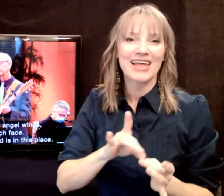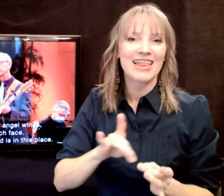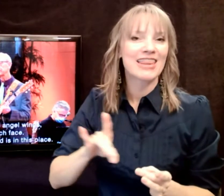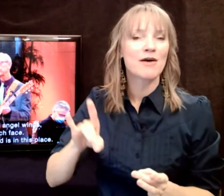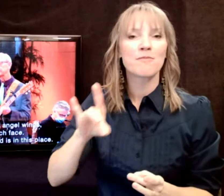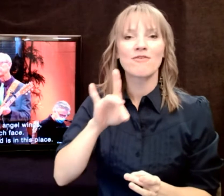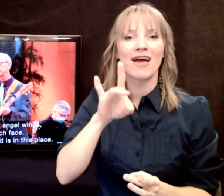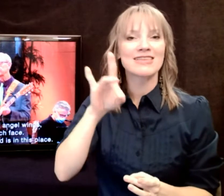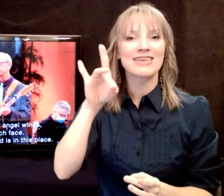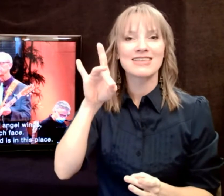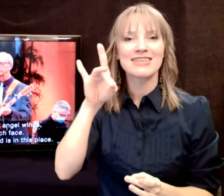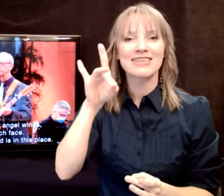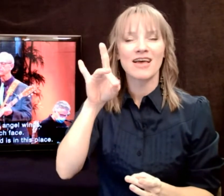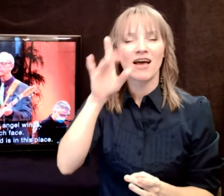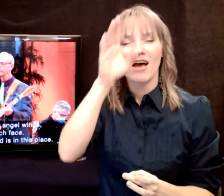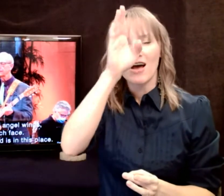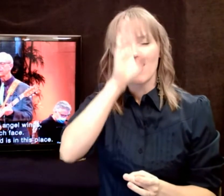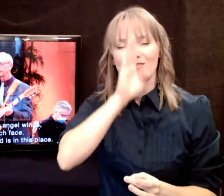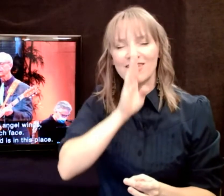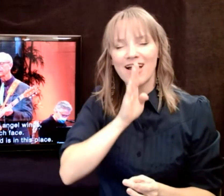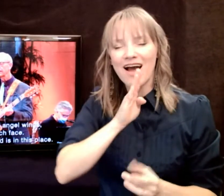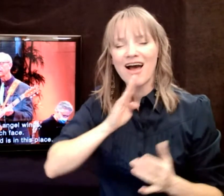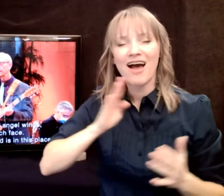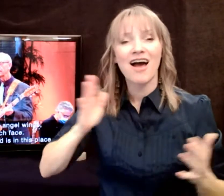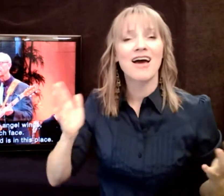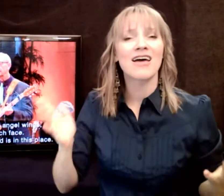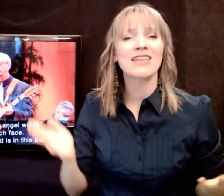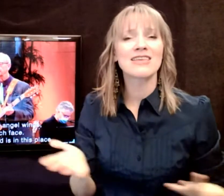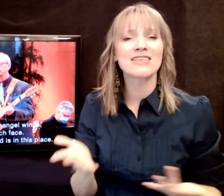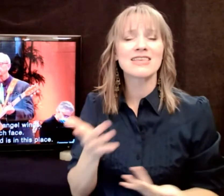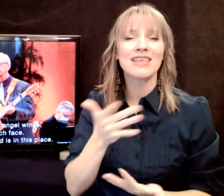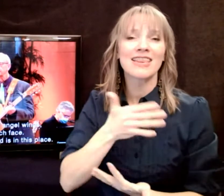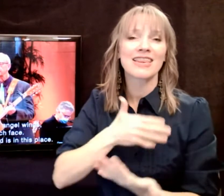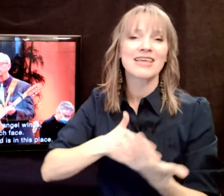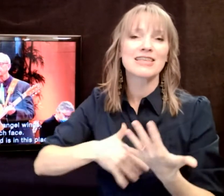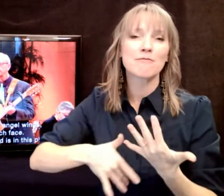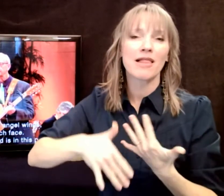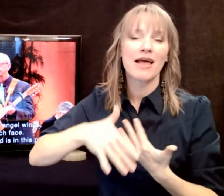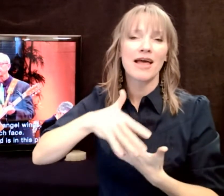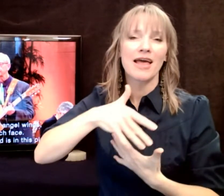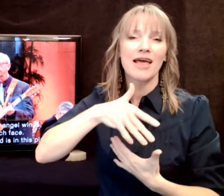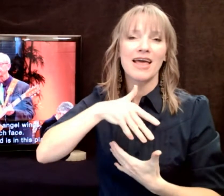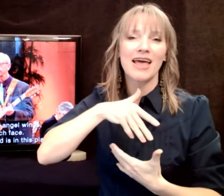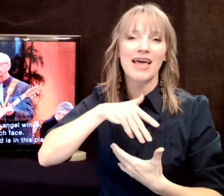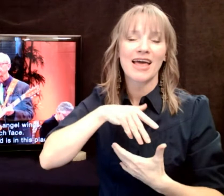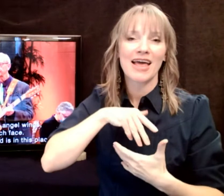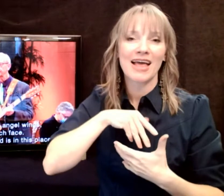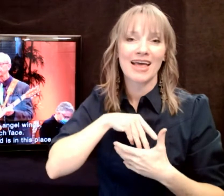Surely the presence of God is in this place.